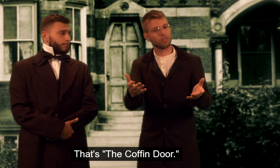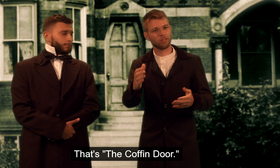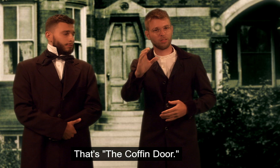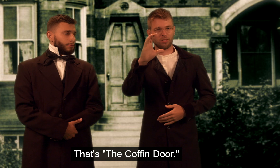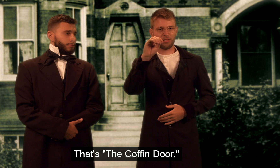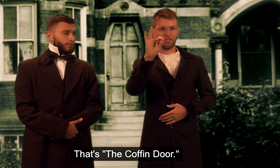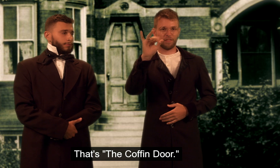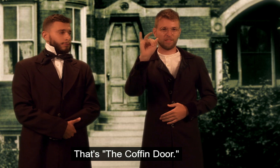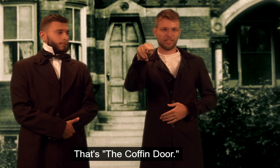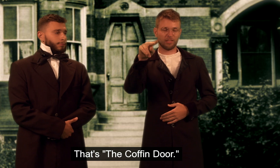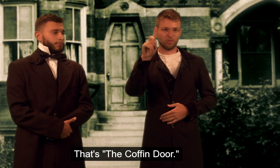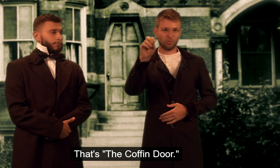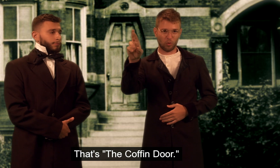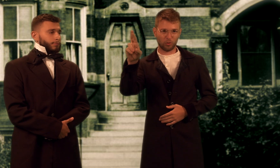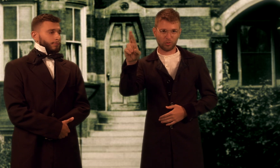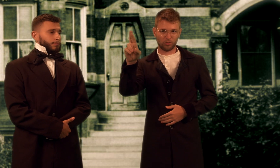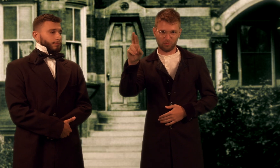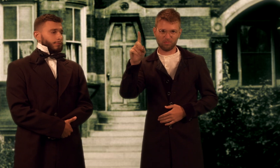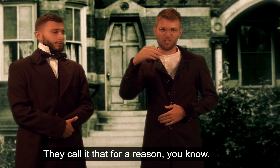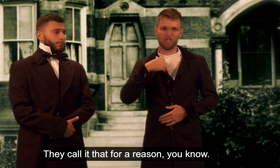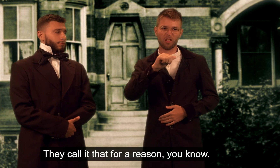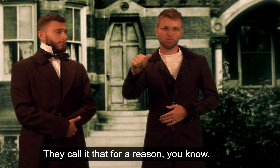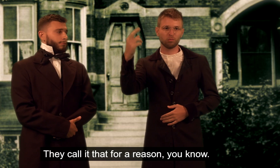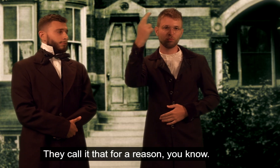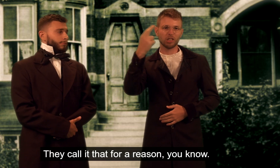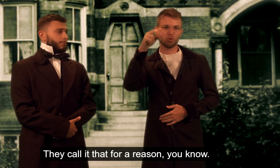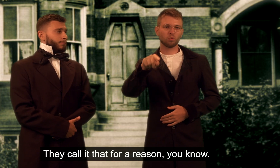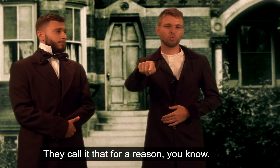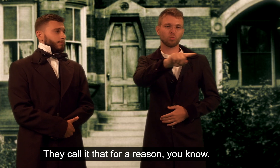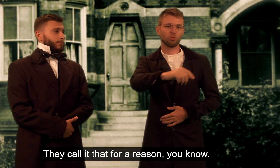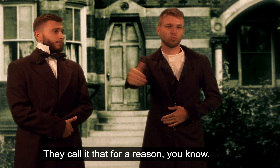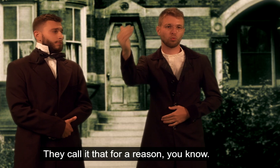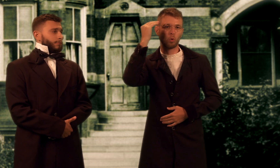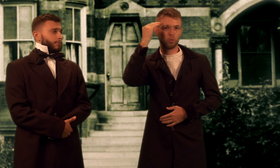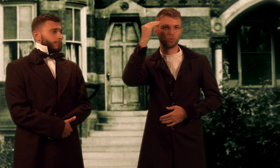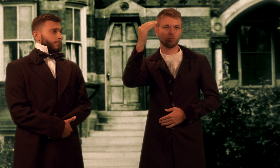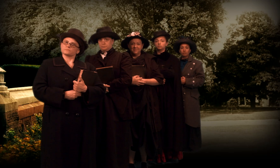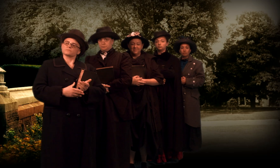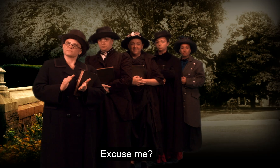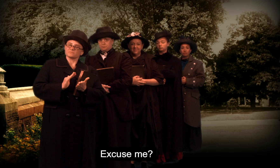That's the coffin door. They call it that for a reason, you know. Excuse